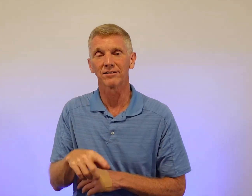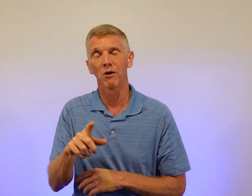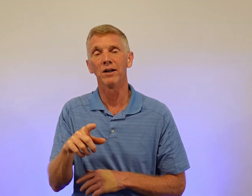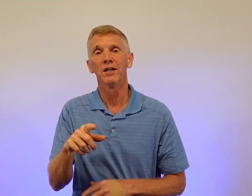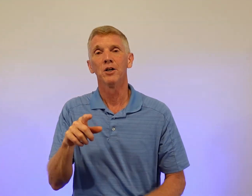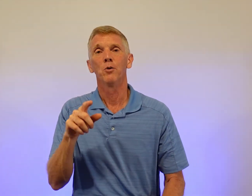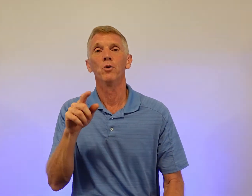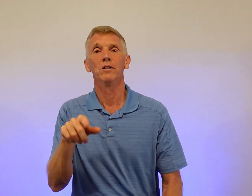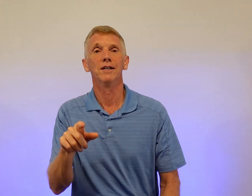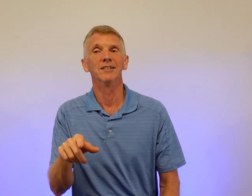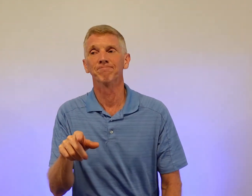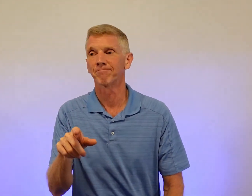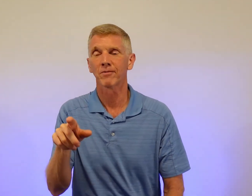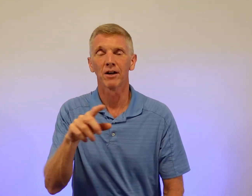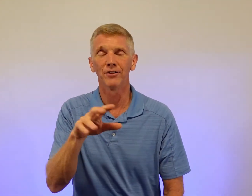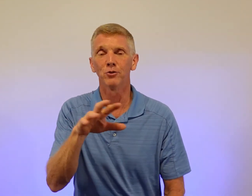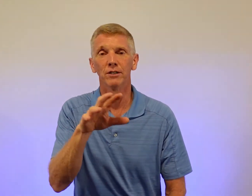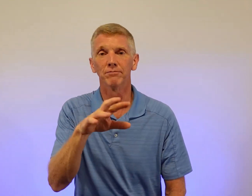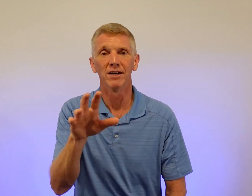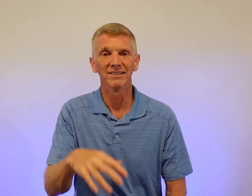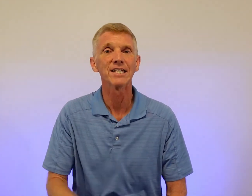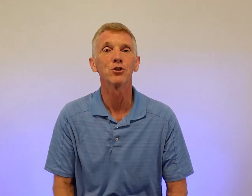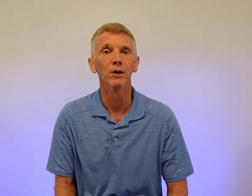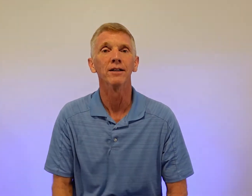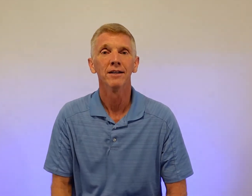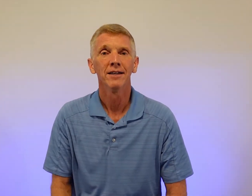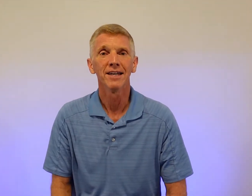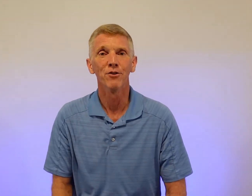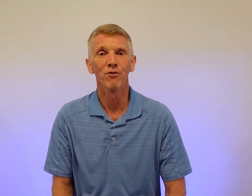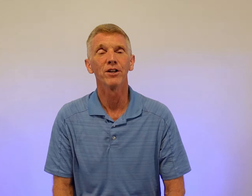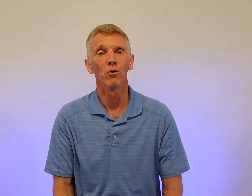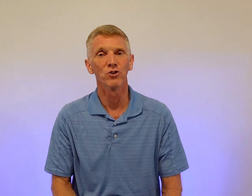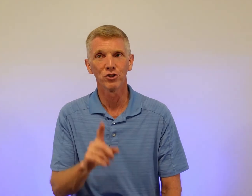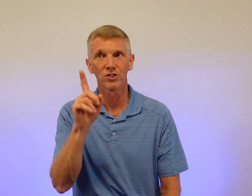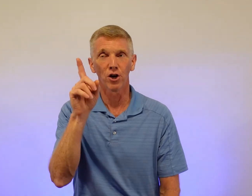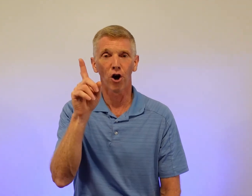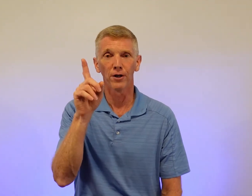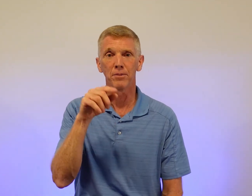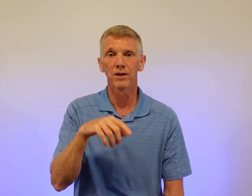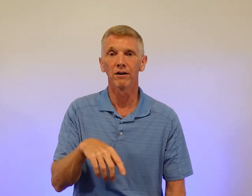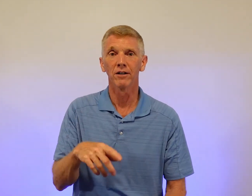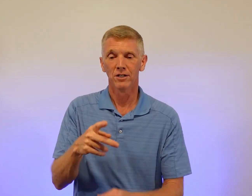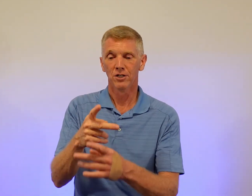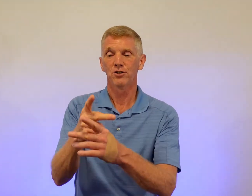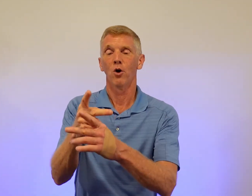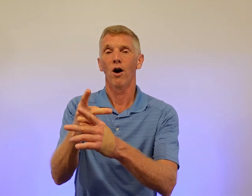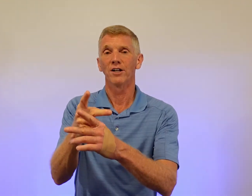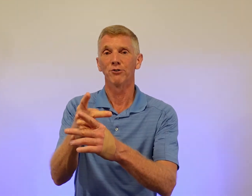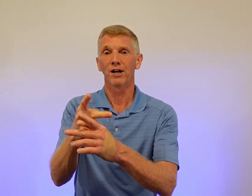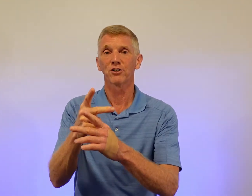what, I'll do a link to it in the video. You'll see a card up here. So on a directional